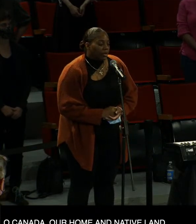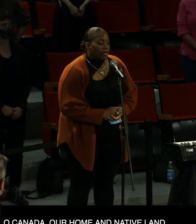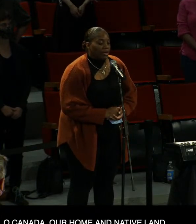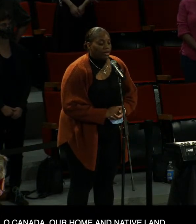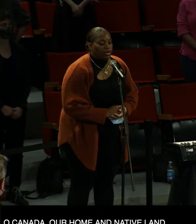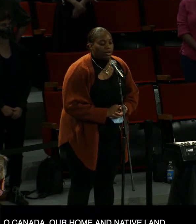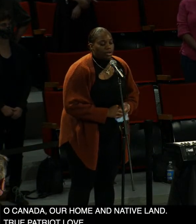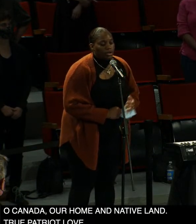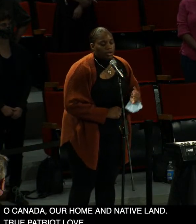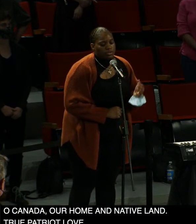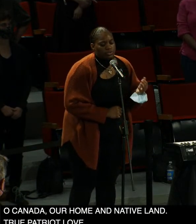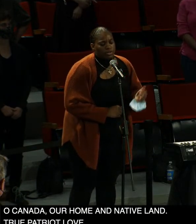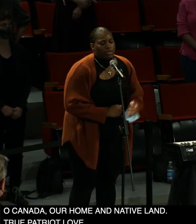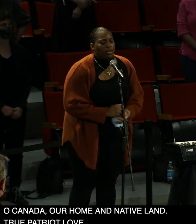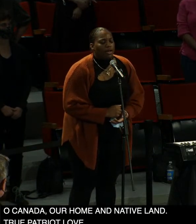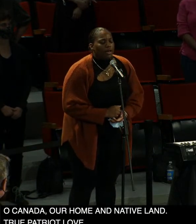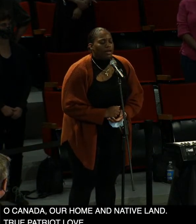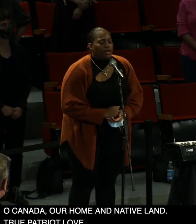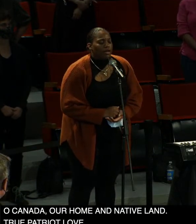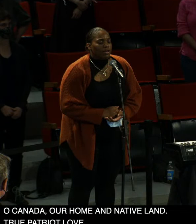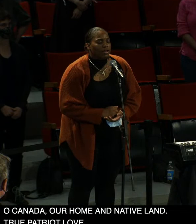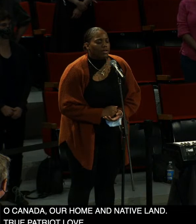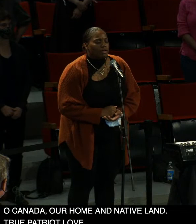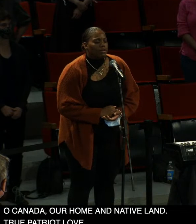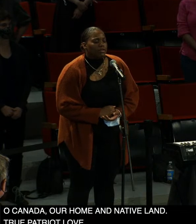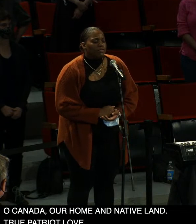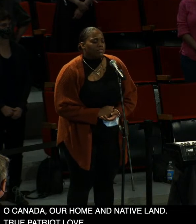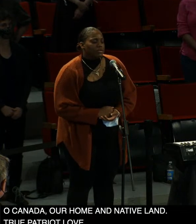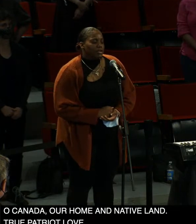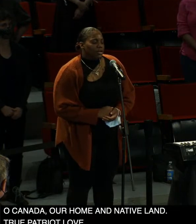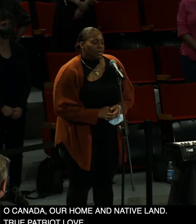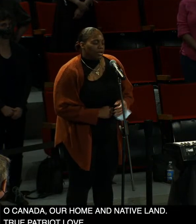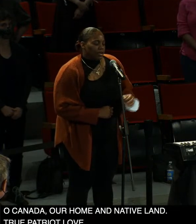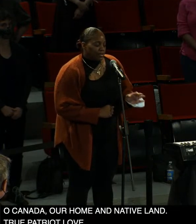true patriot love